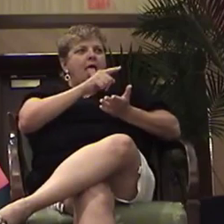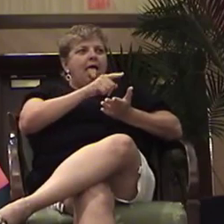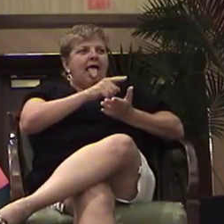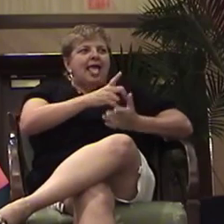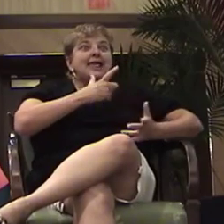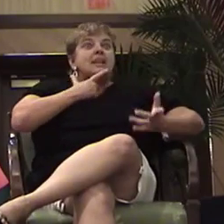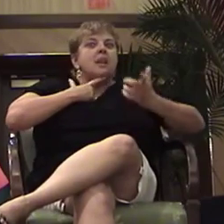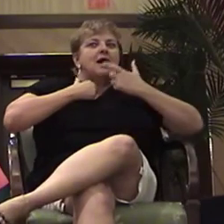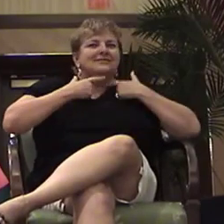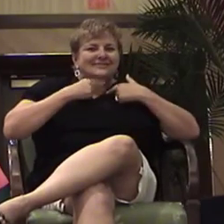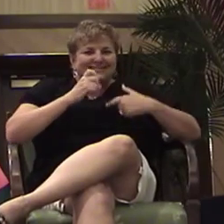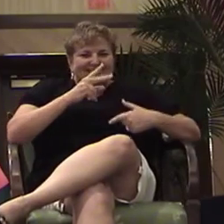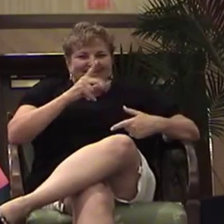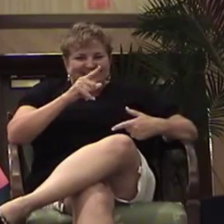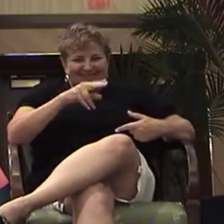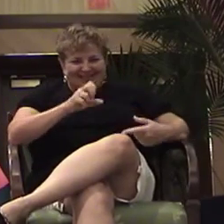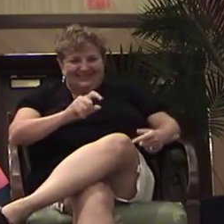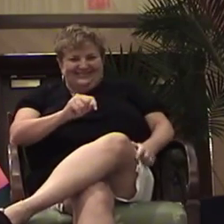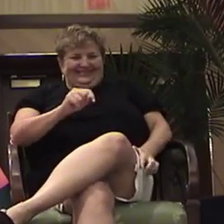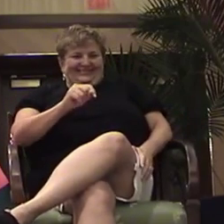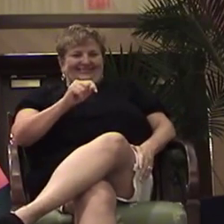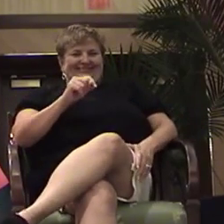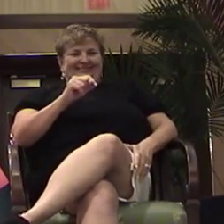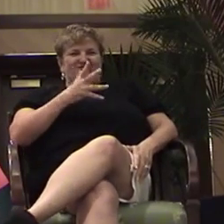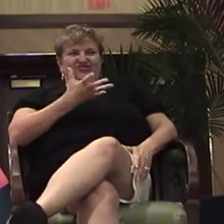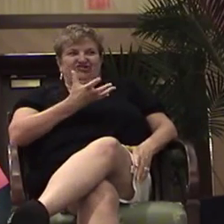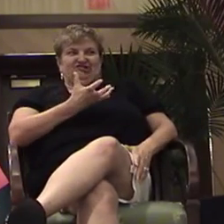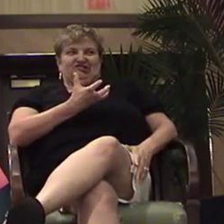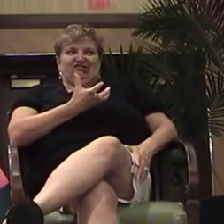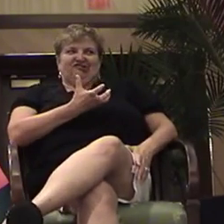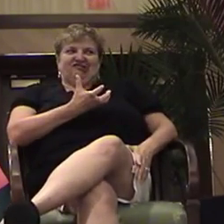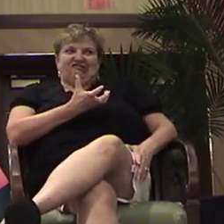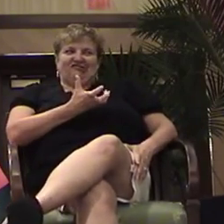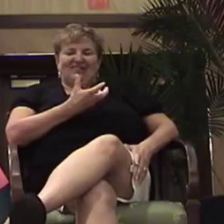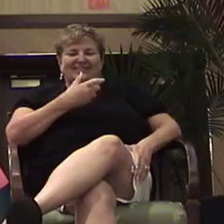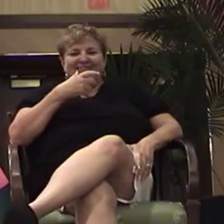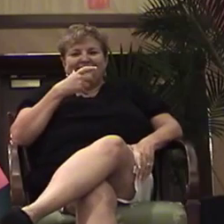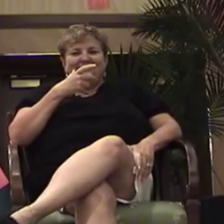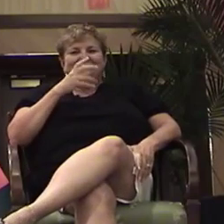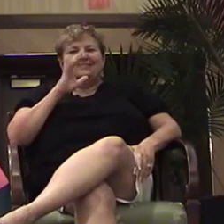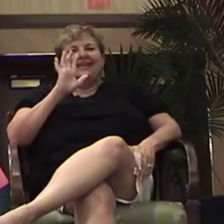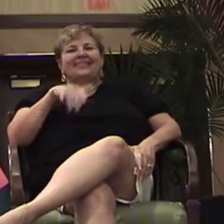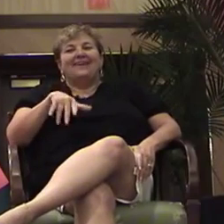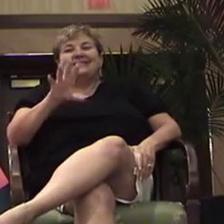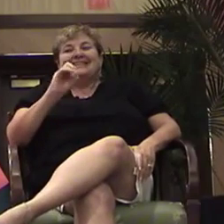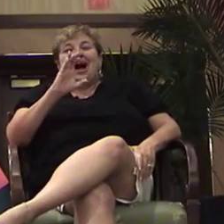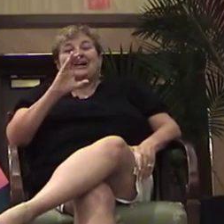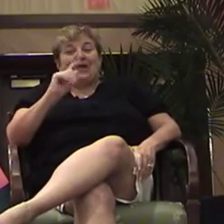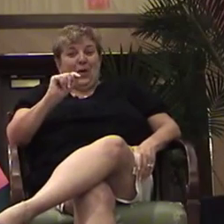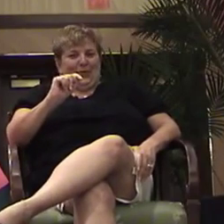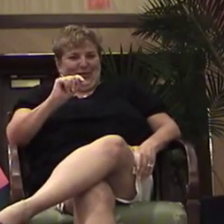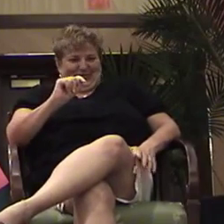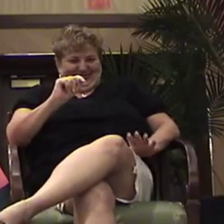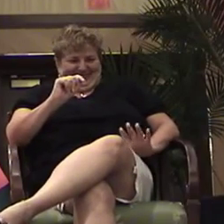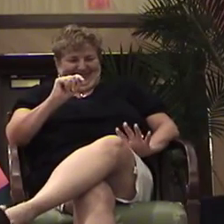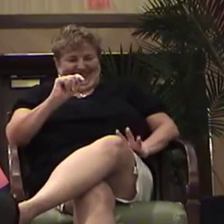But this was in about like October, and